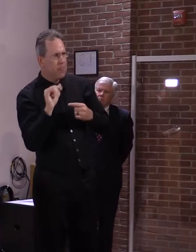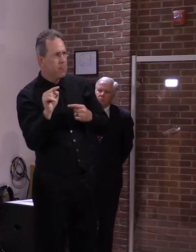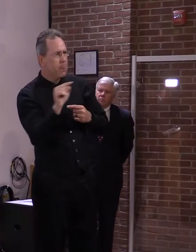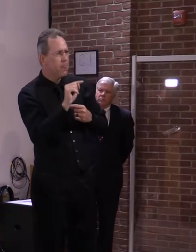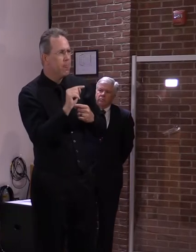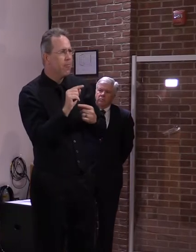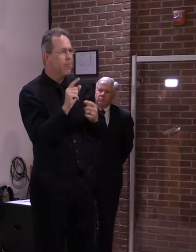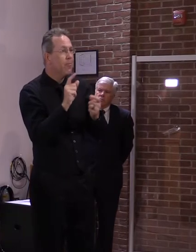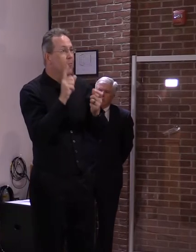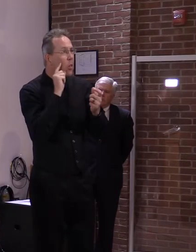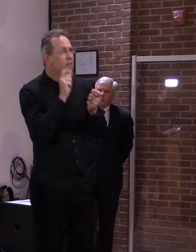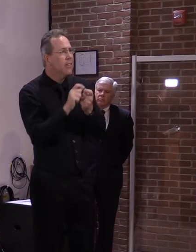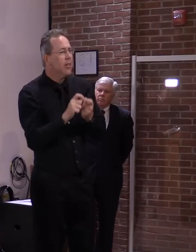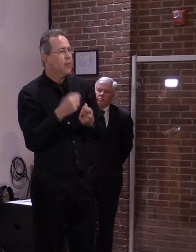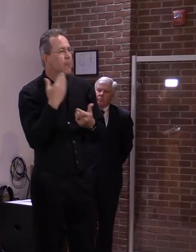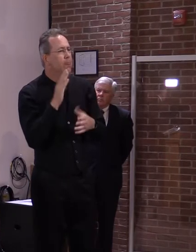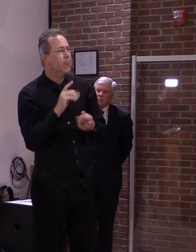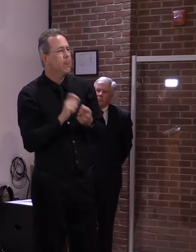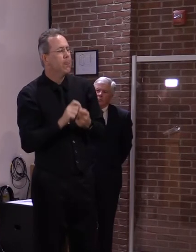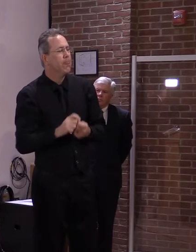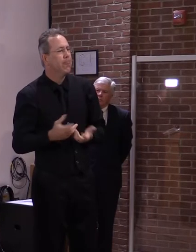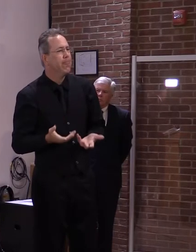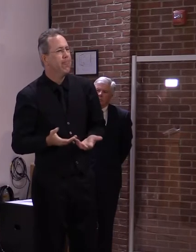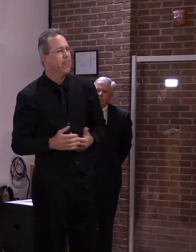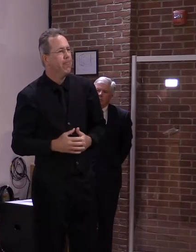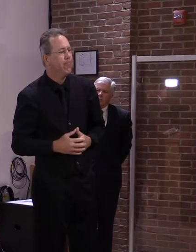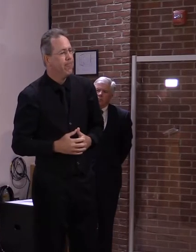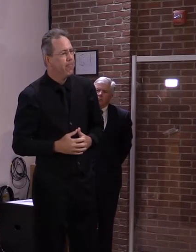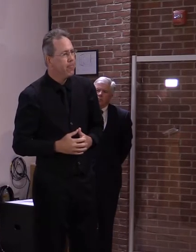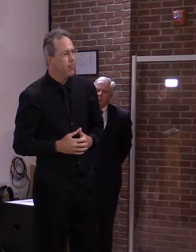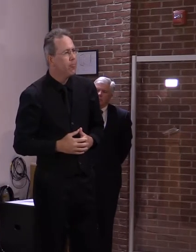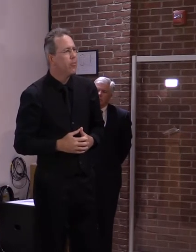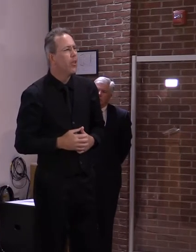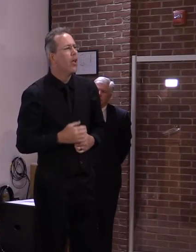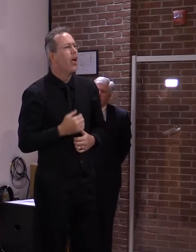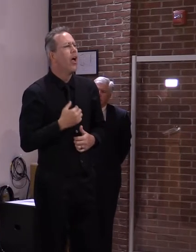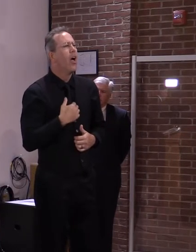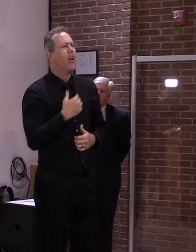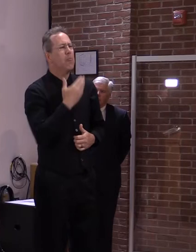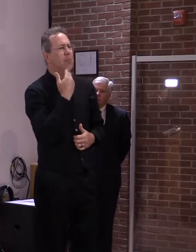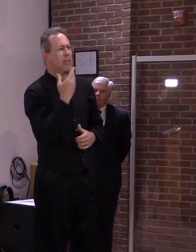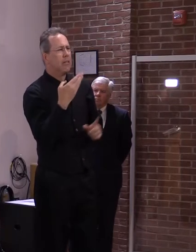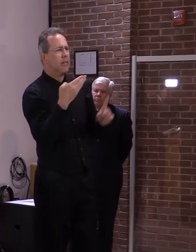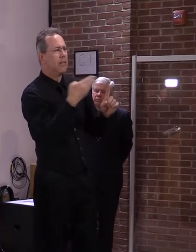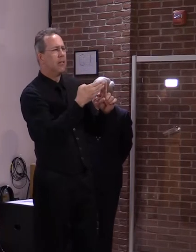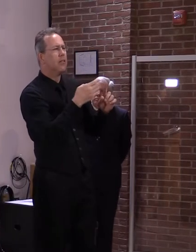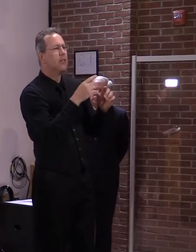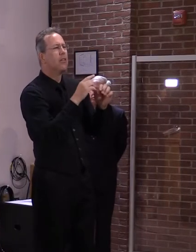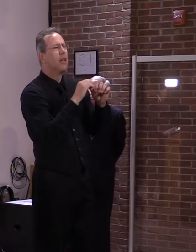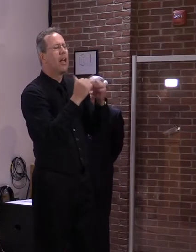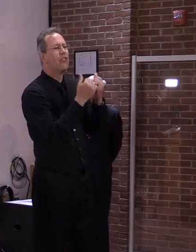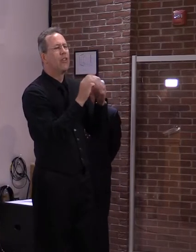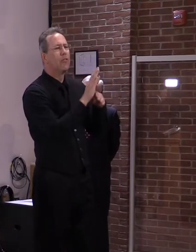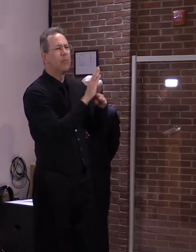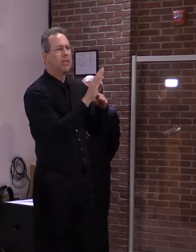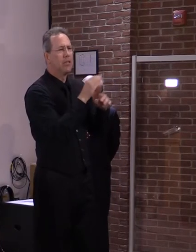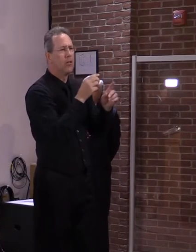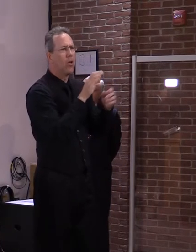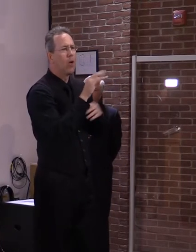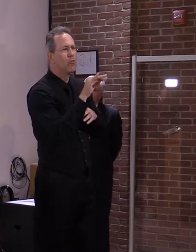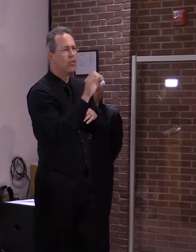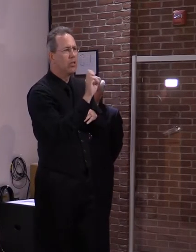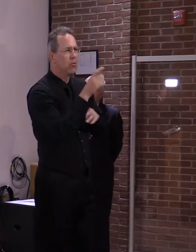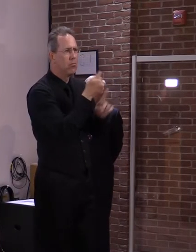question for the Agency of Commerce and Community Development, and I'm not sure, is Lindsay on